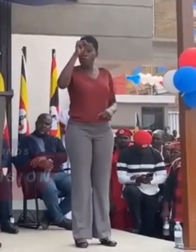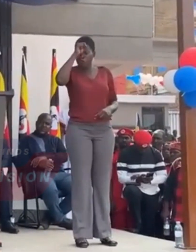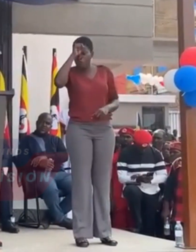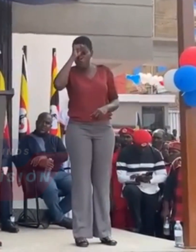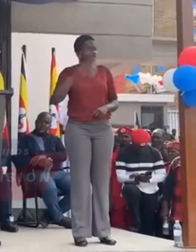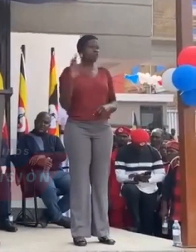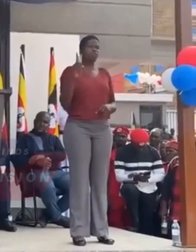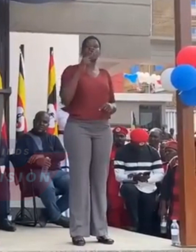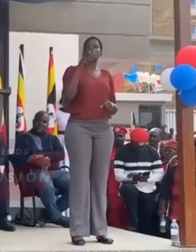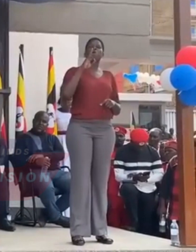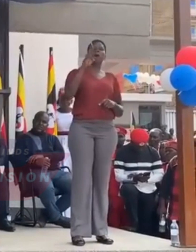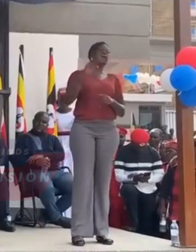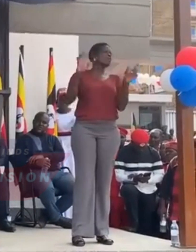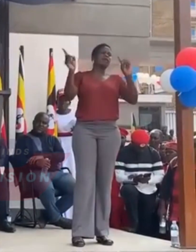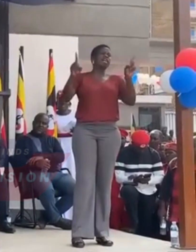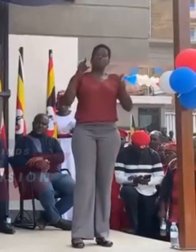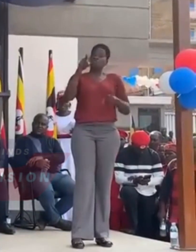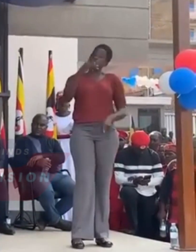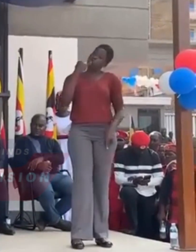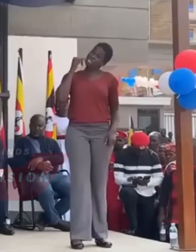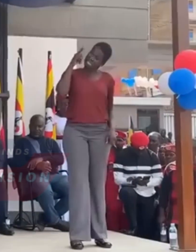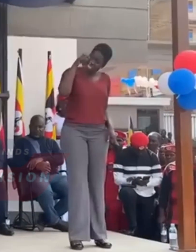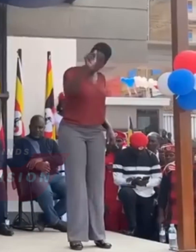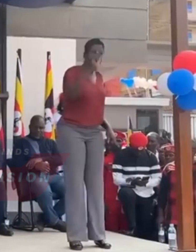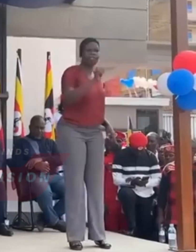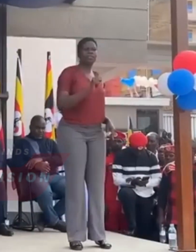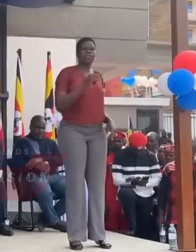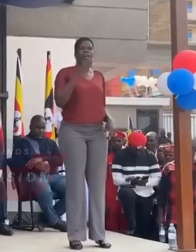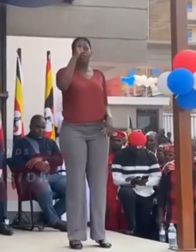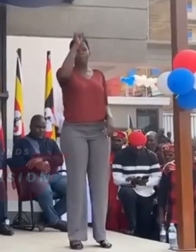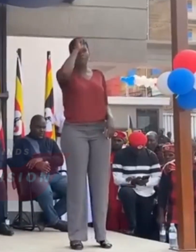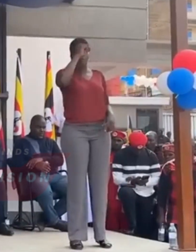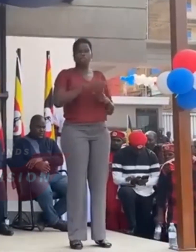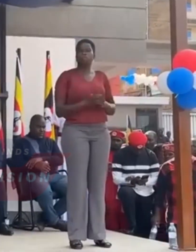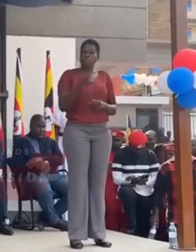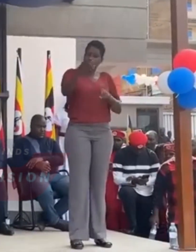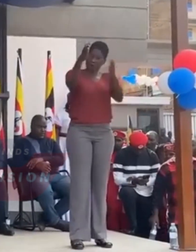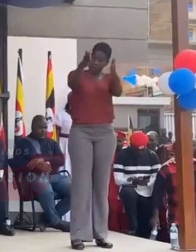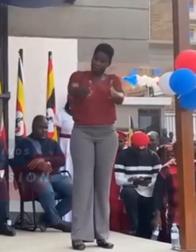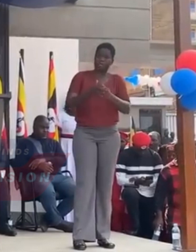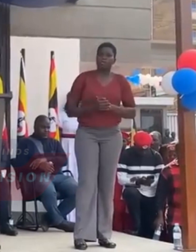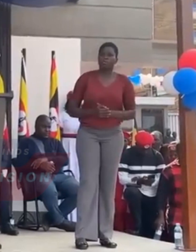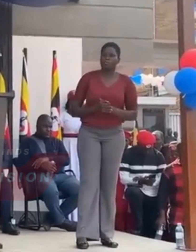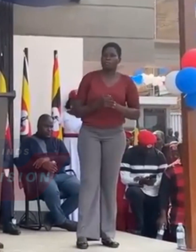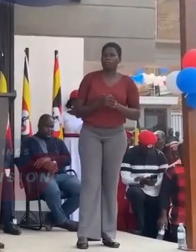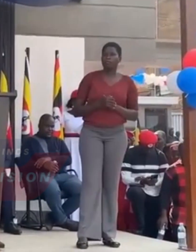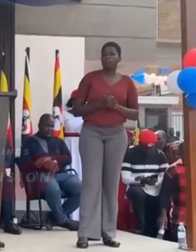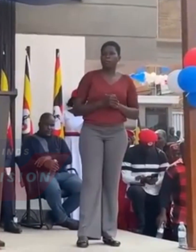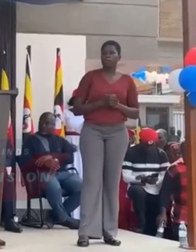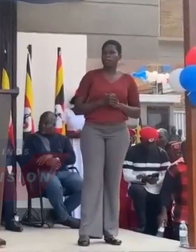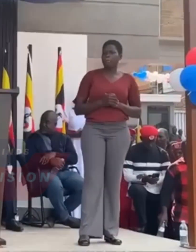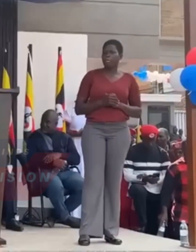you are wenzo tutwalira mufena. No, you is a fool. Gwengo muntu.